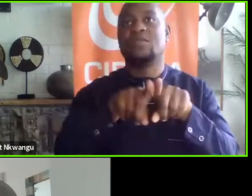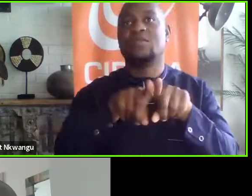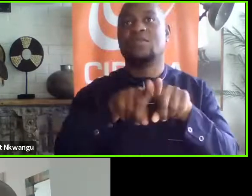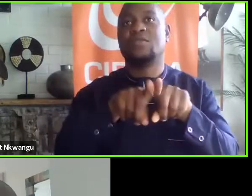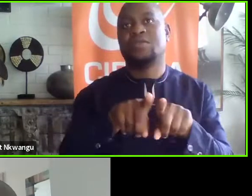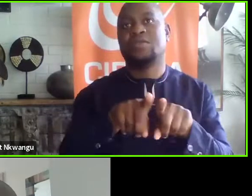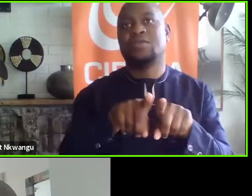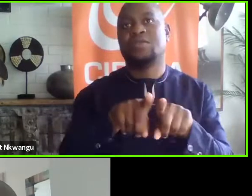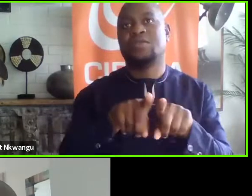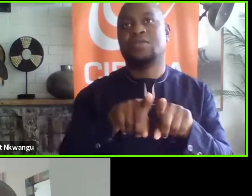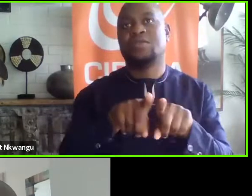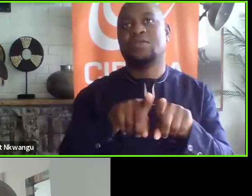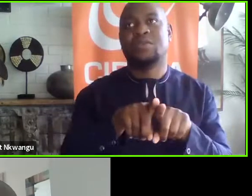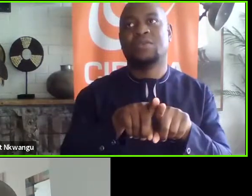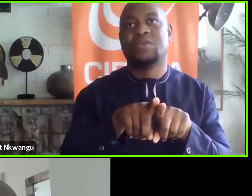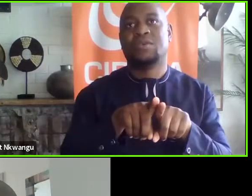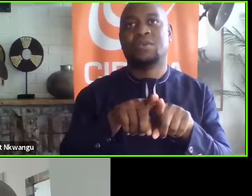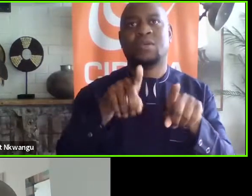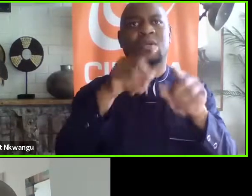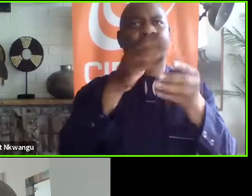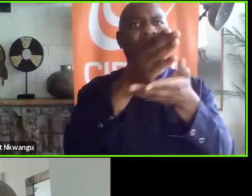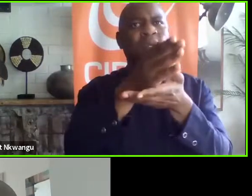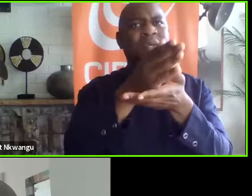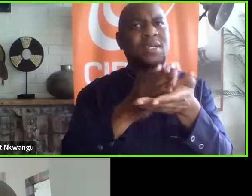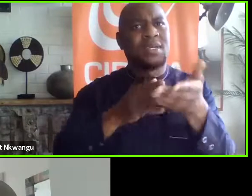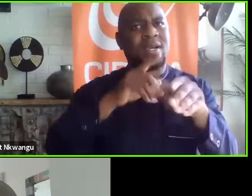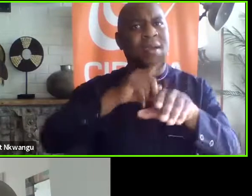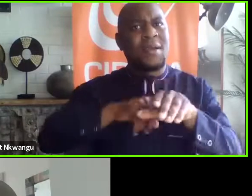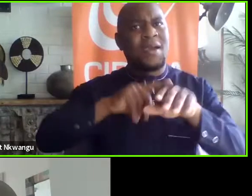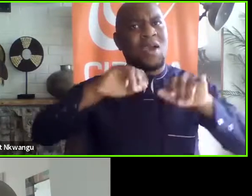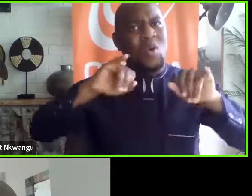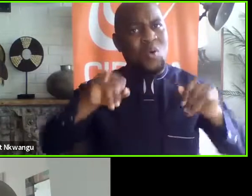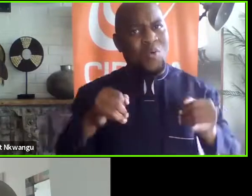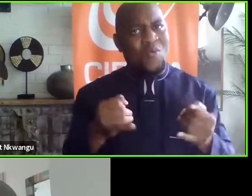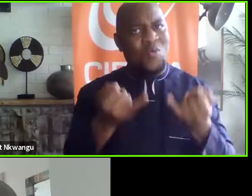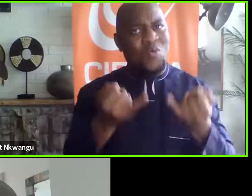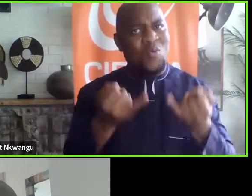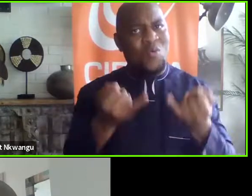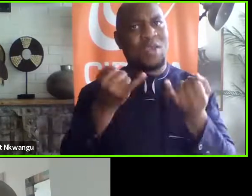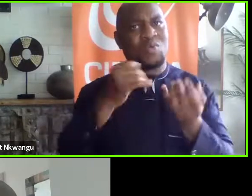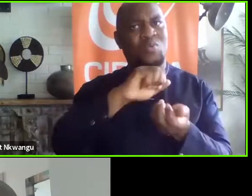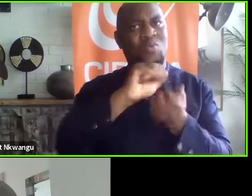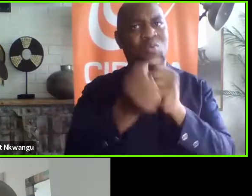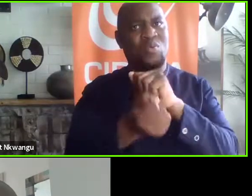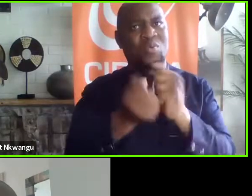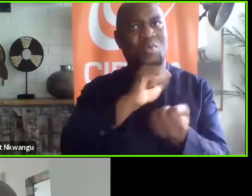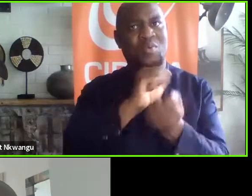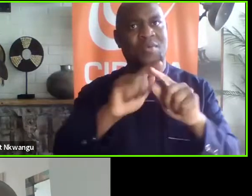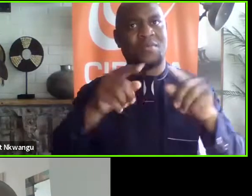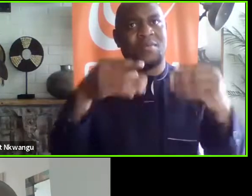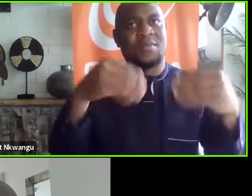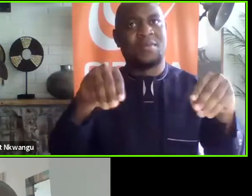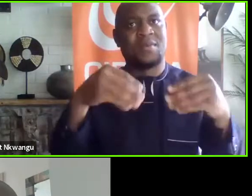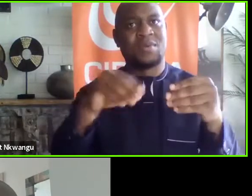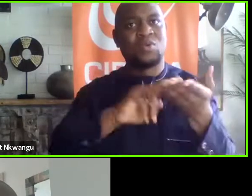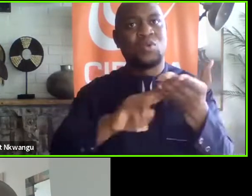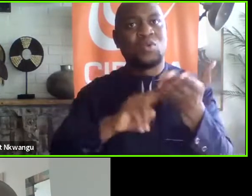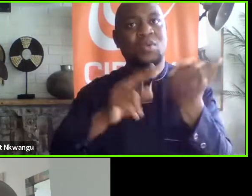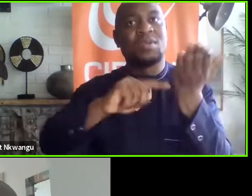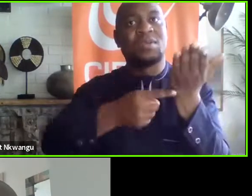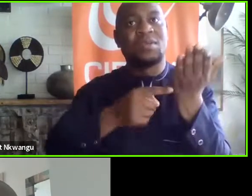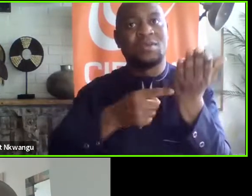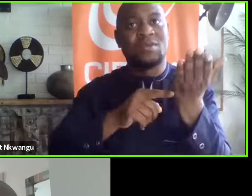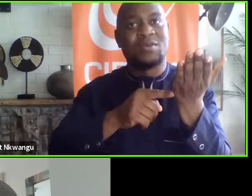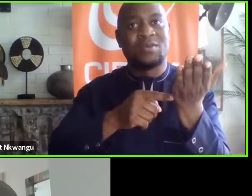now the people could be also benefiting from the same. We will try to make